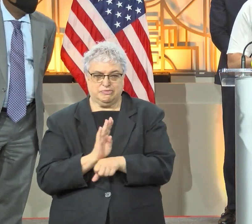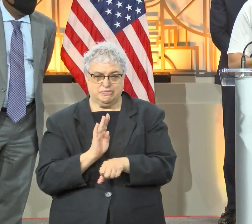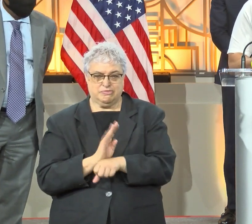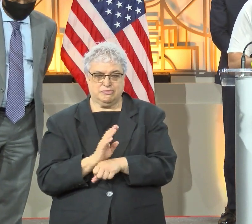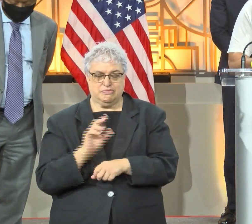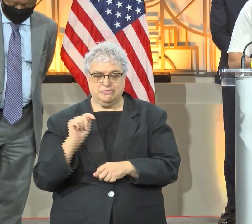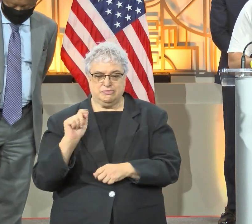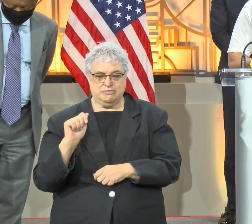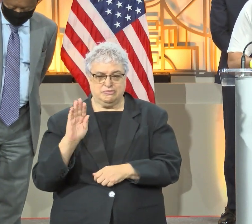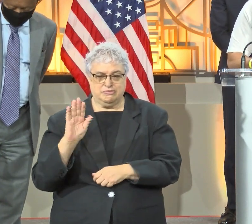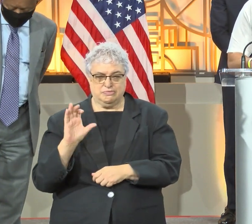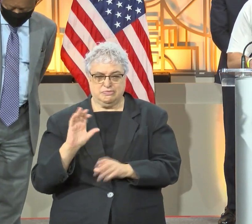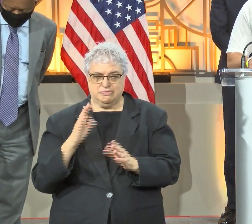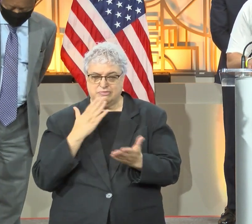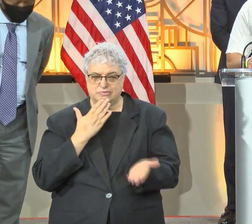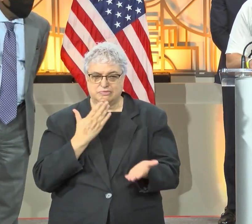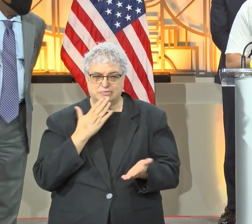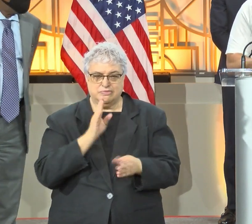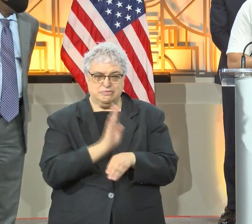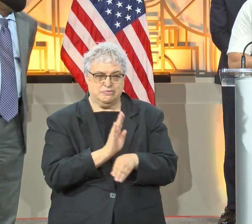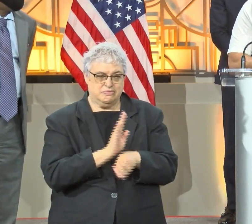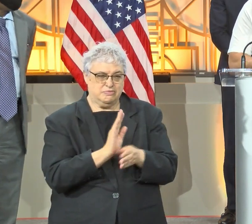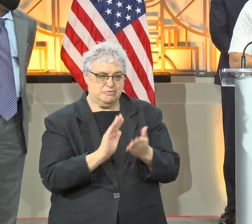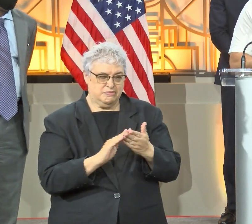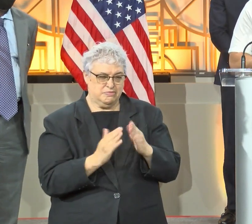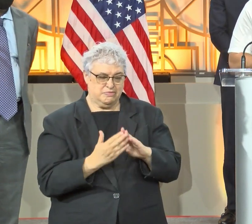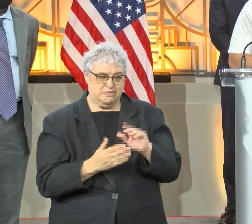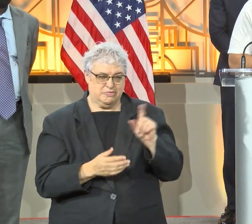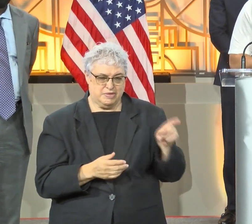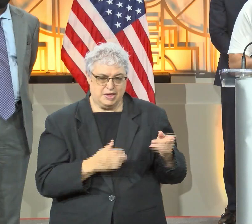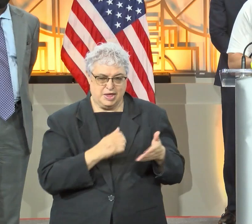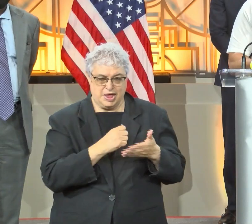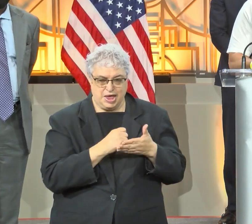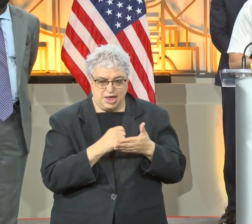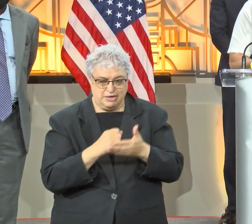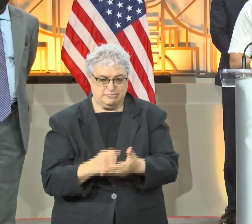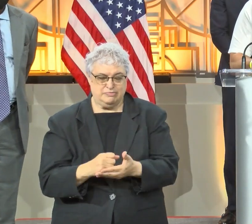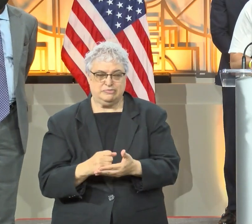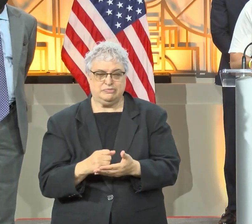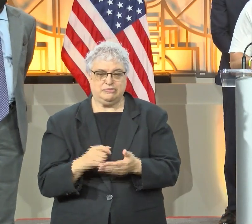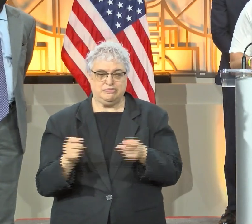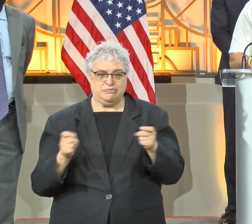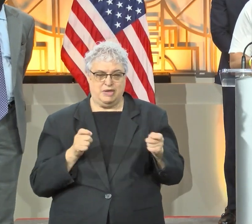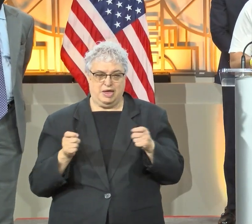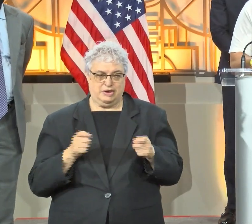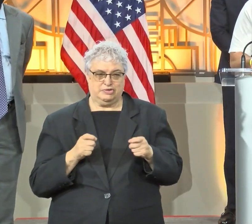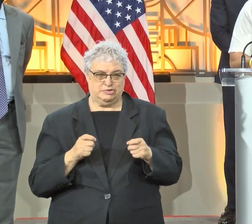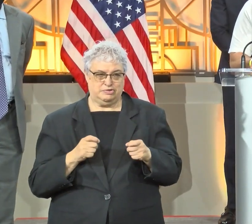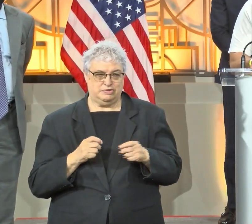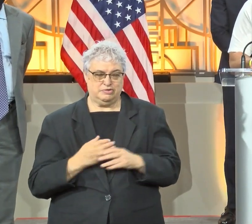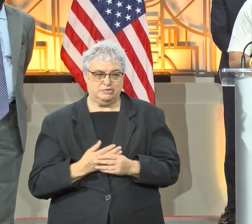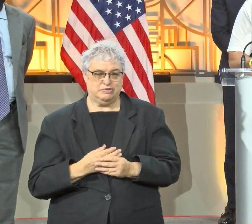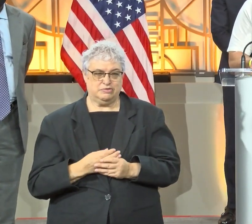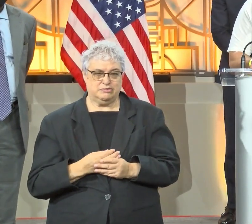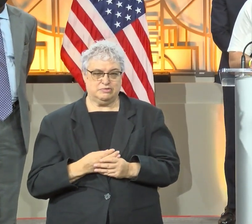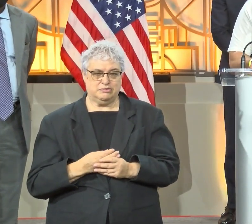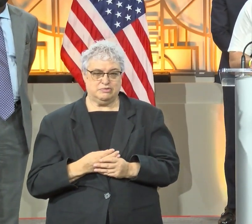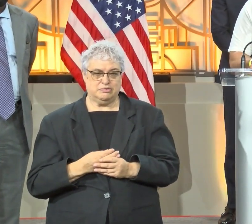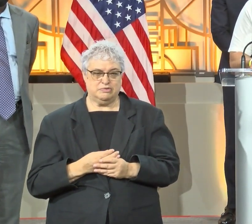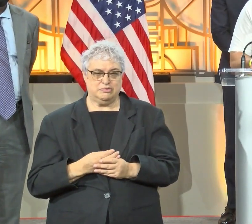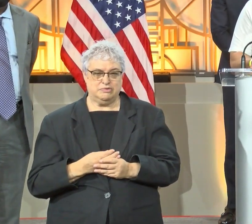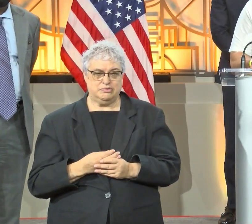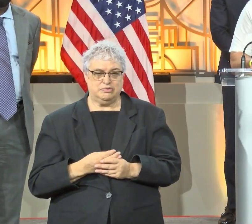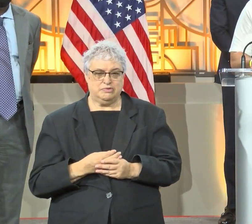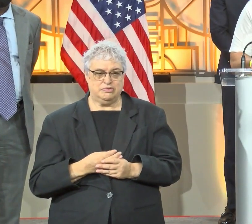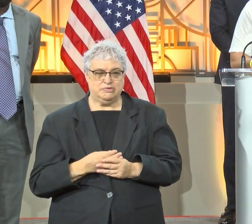to TABC. Again, thank the business community for their assistance in helping us manage this issue. I'm